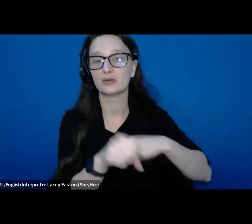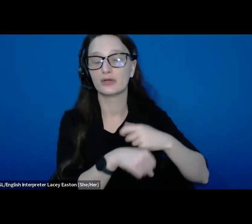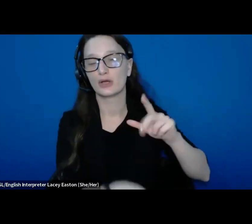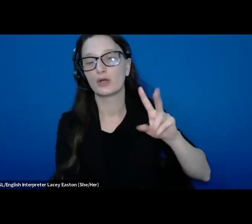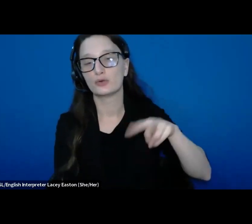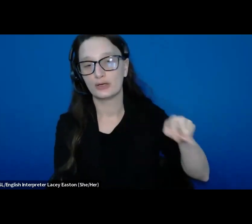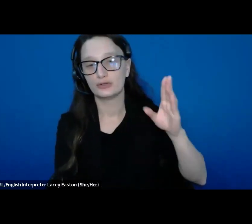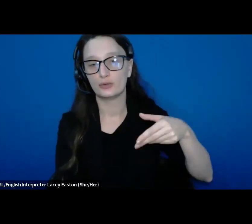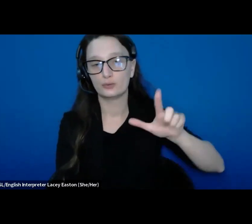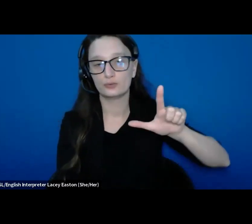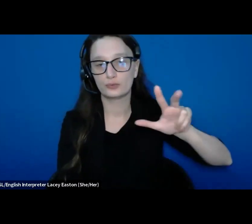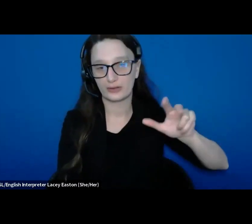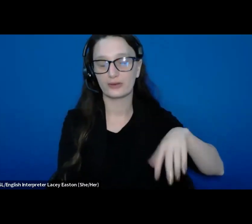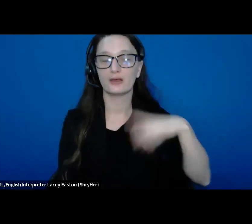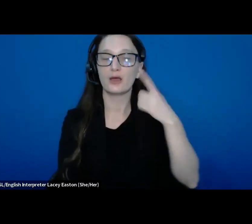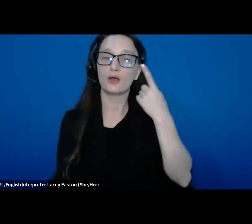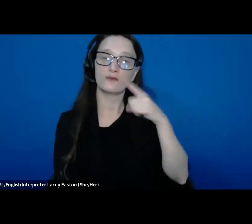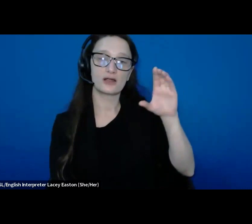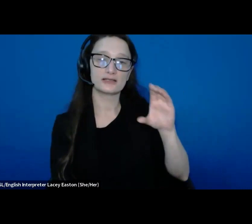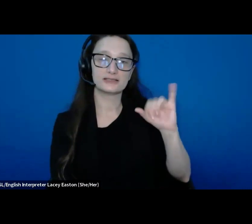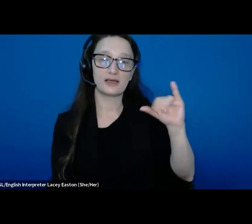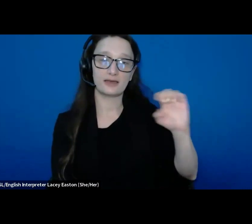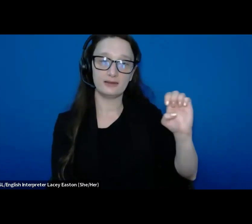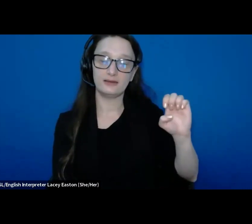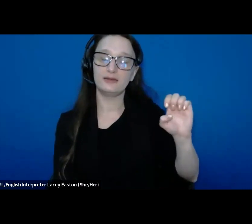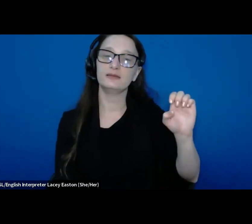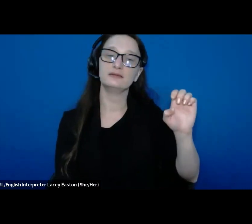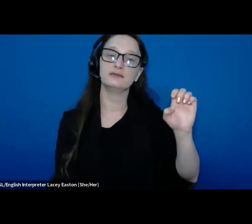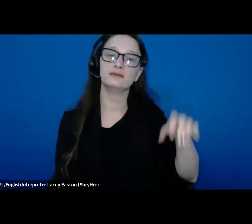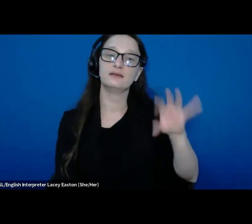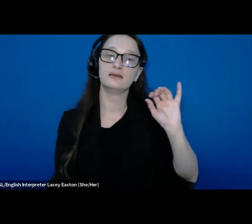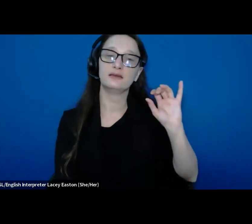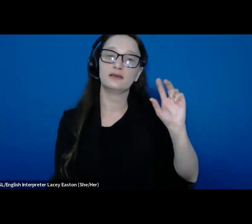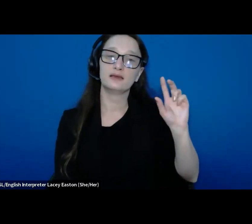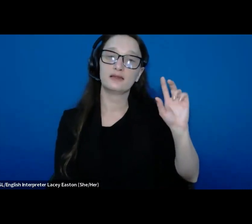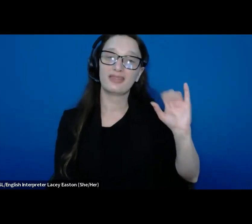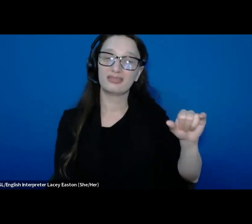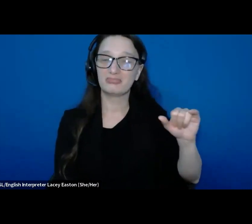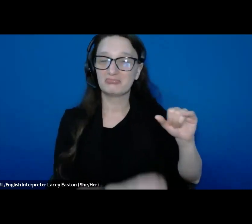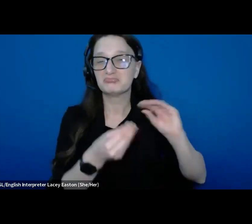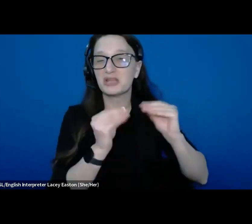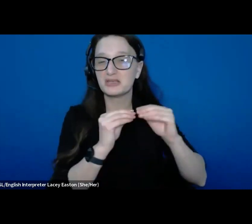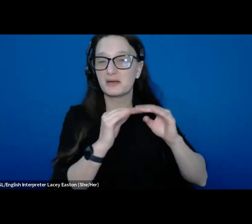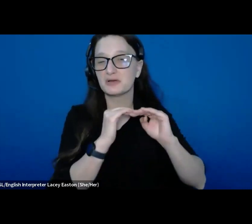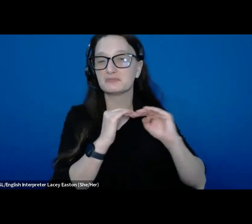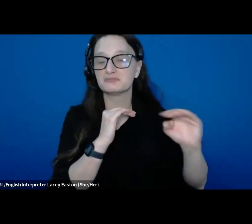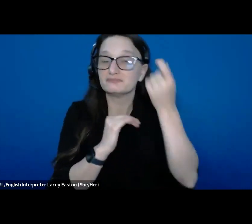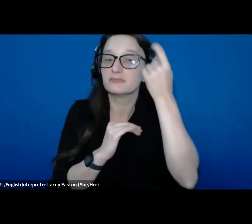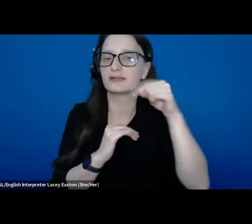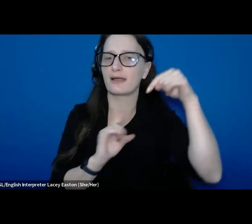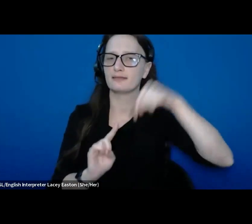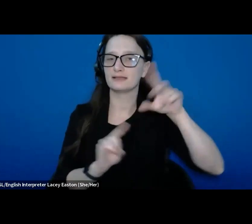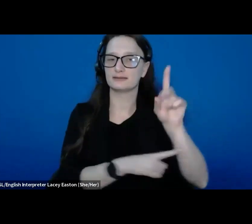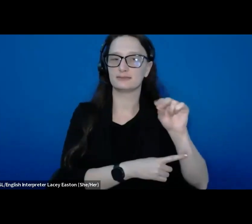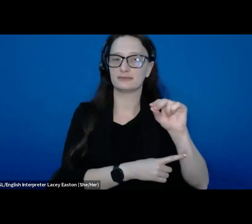For CIE, the data, the numbers remain pretty steady. And this is statewide data